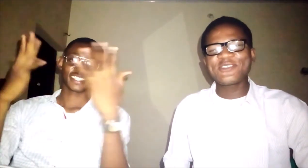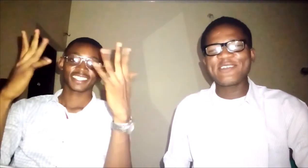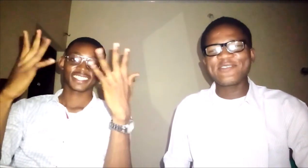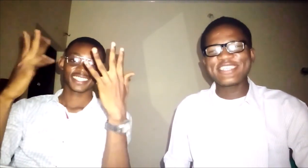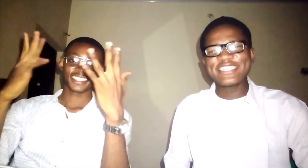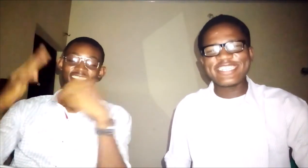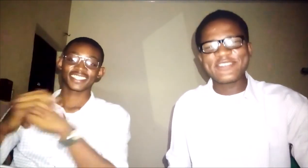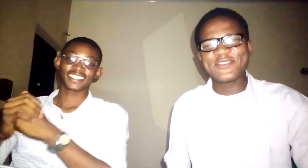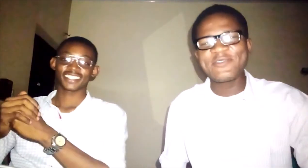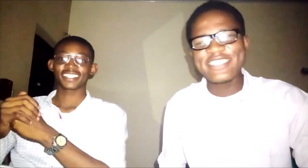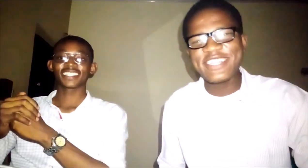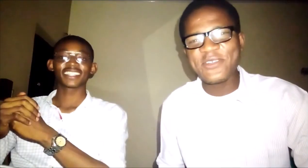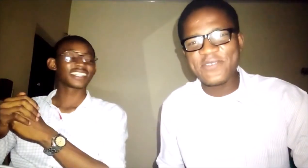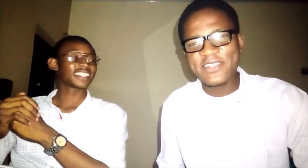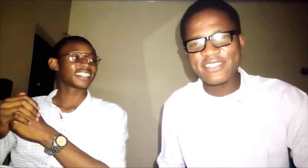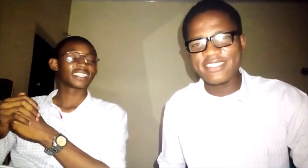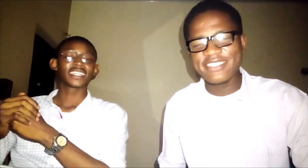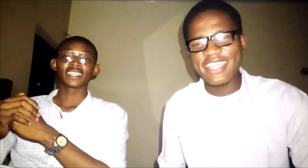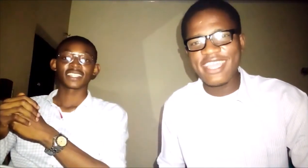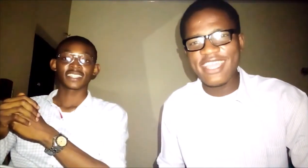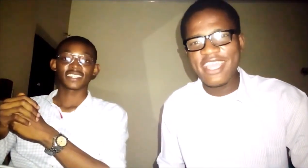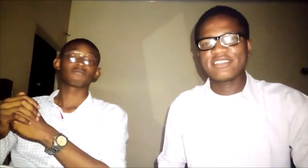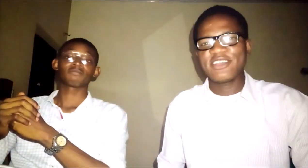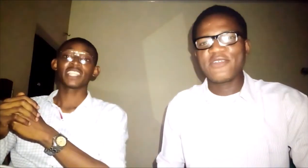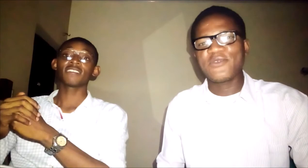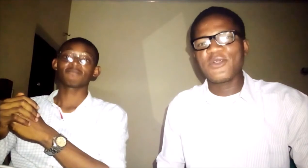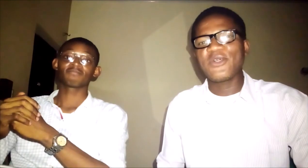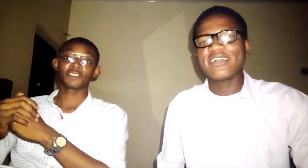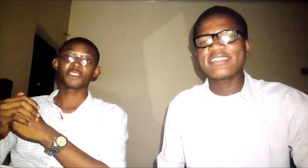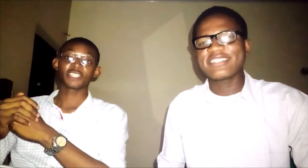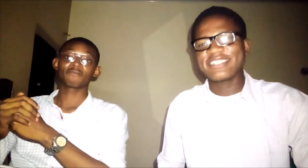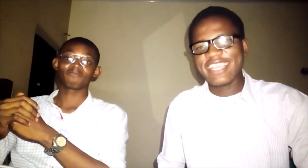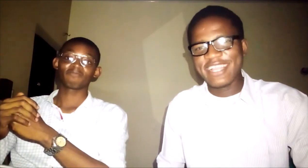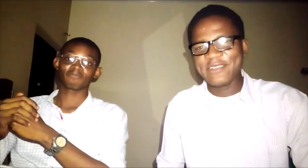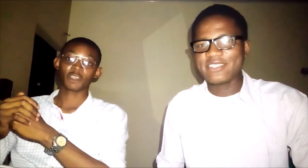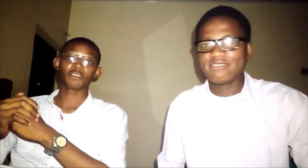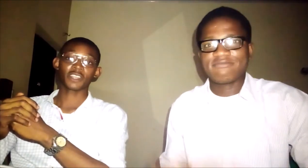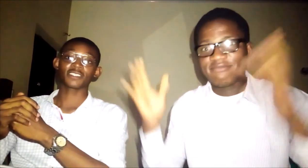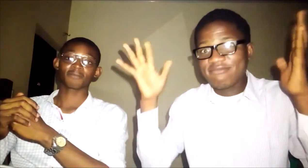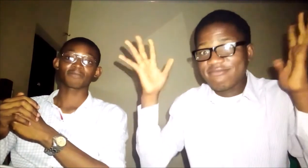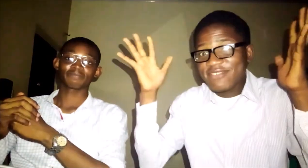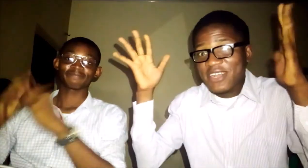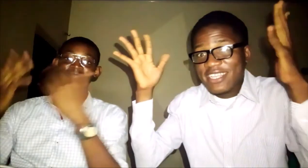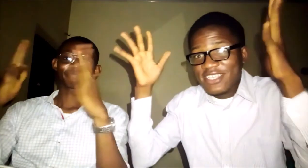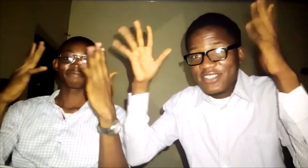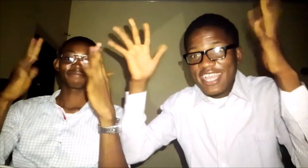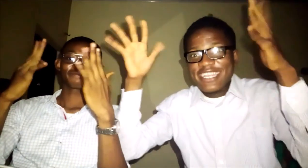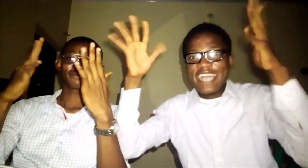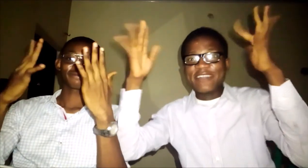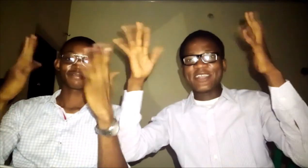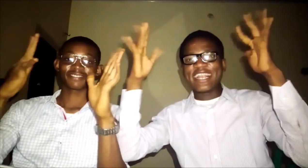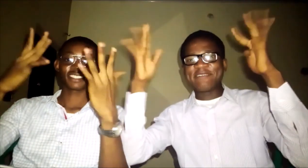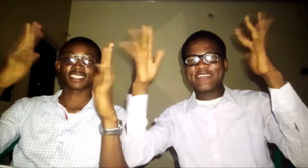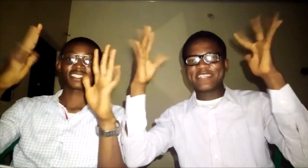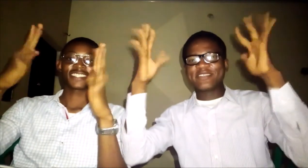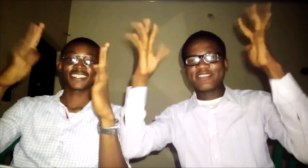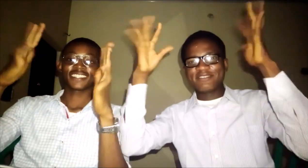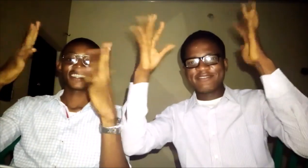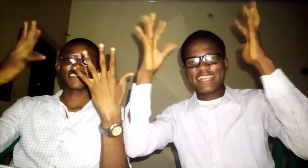have finished, you've completed your first day for you the did. sign language. Congrats. Congratulations. Yeah, this is how to clap, by the way, so clap